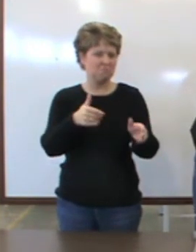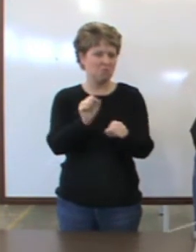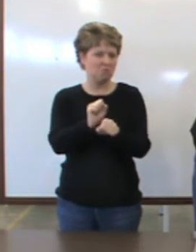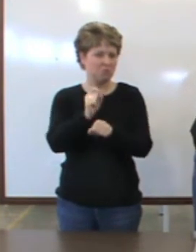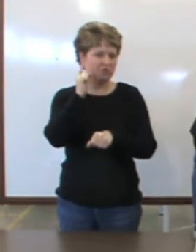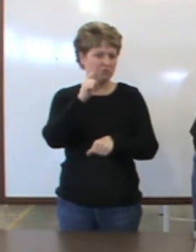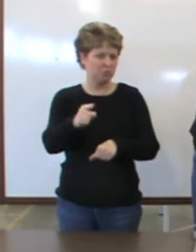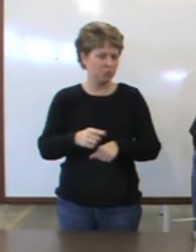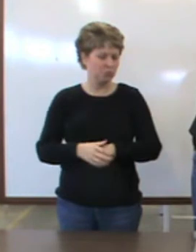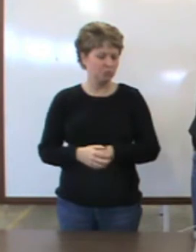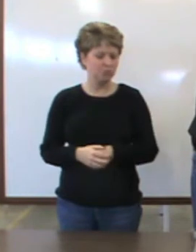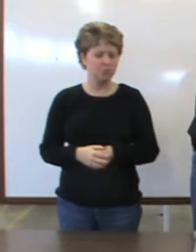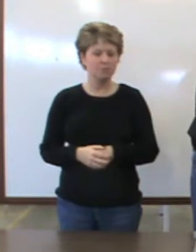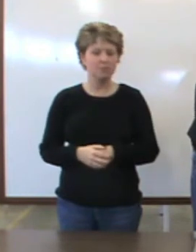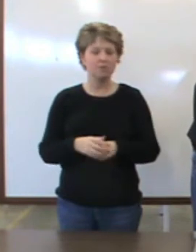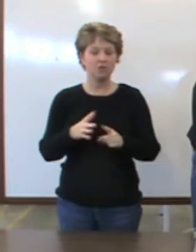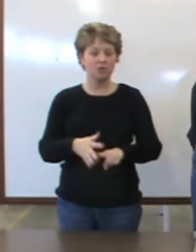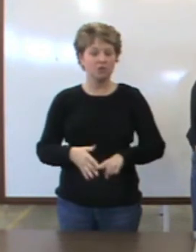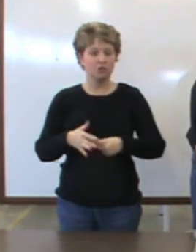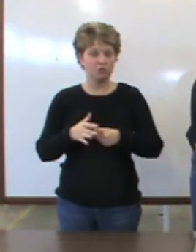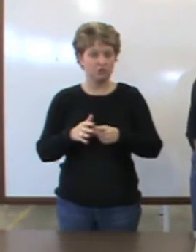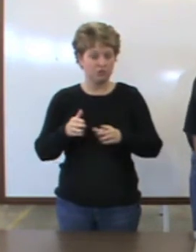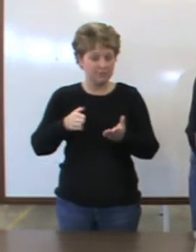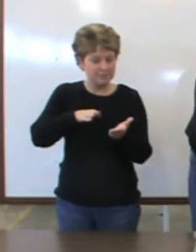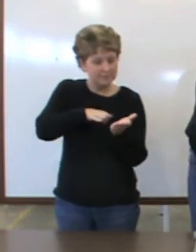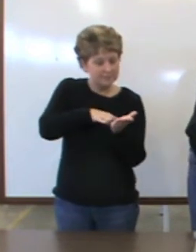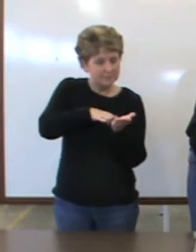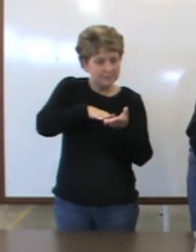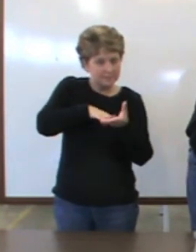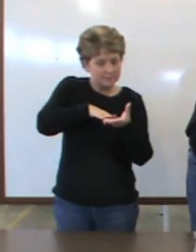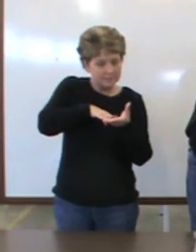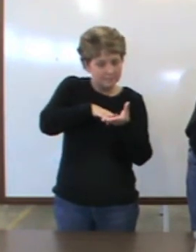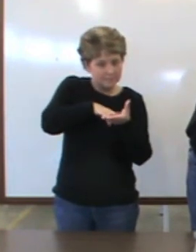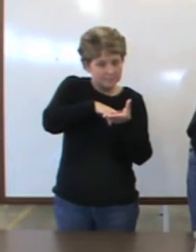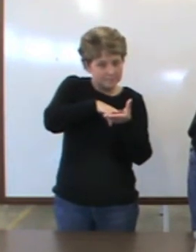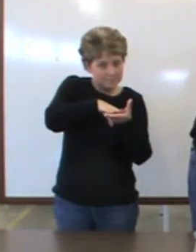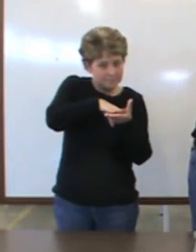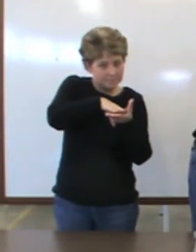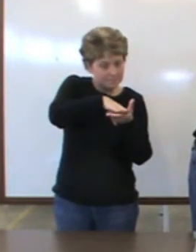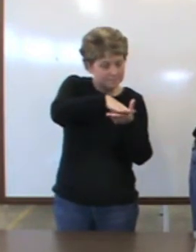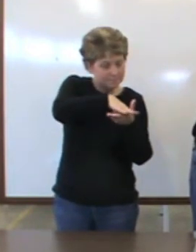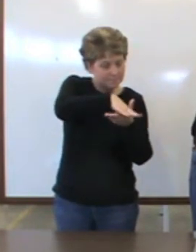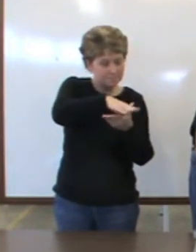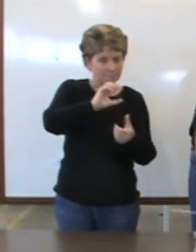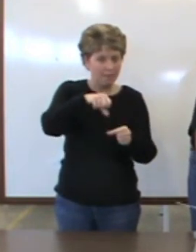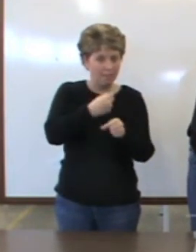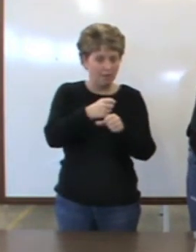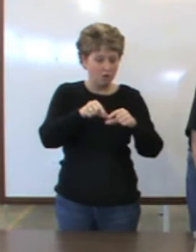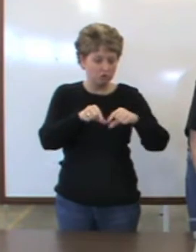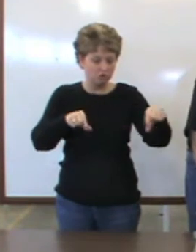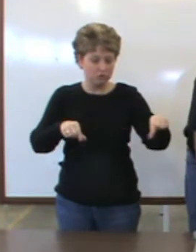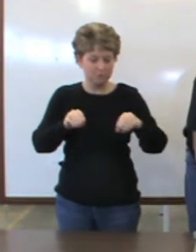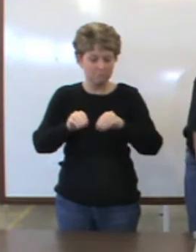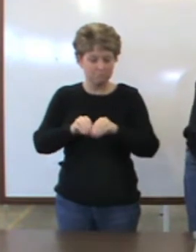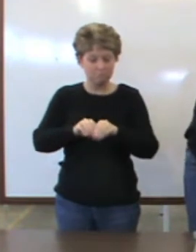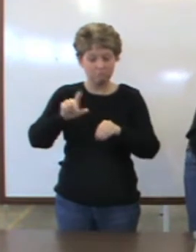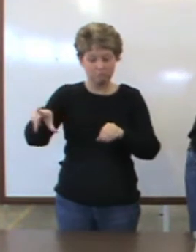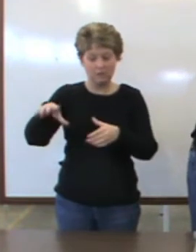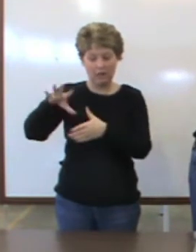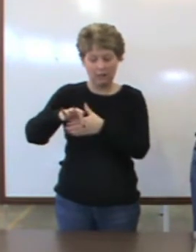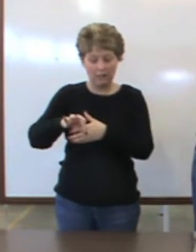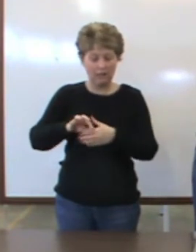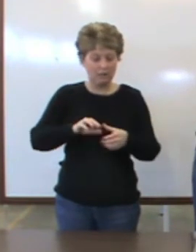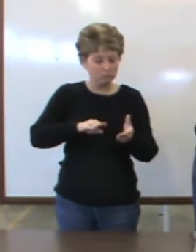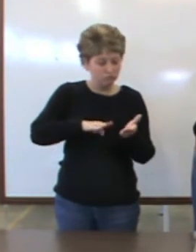you. And start guiding your lock strip into the slot on the frame. Move your clip over, guide